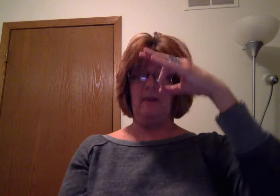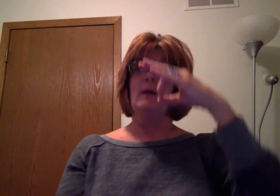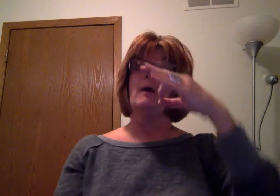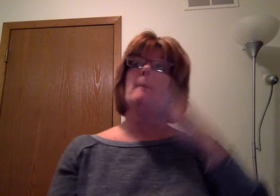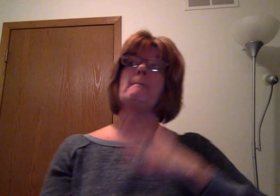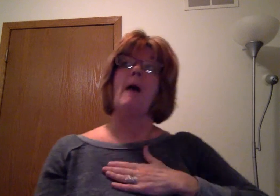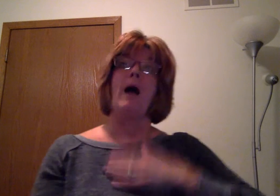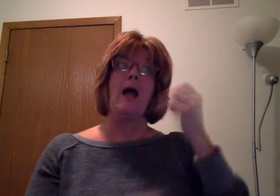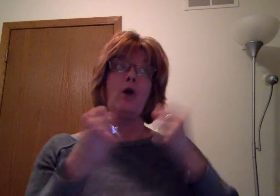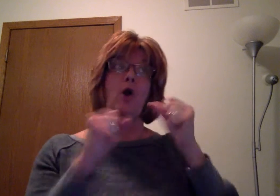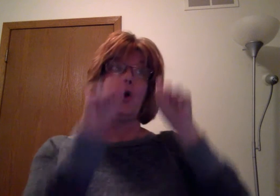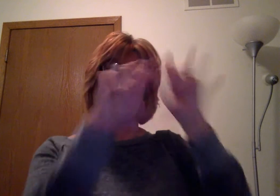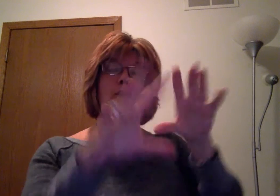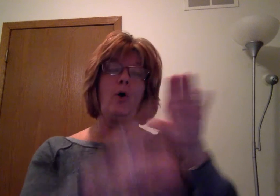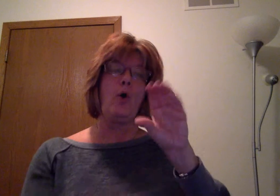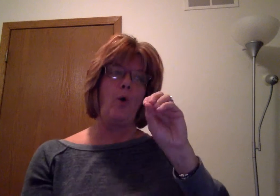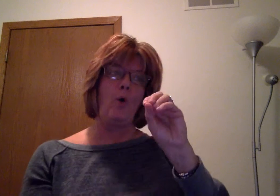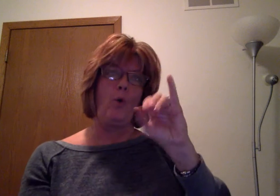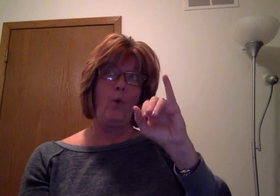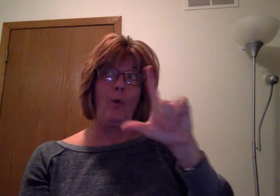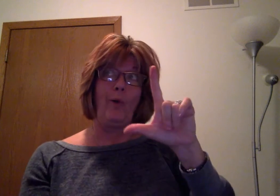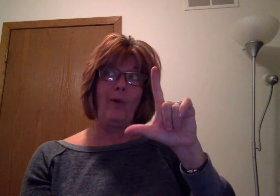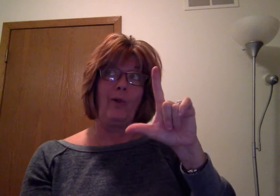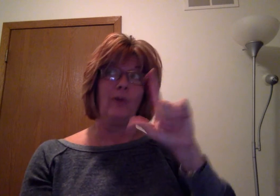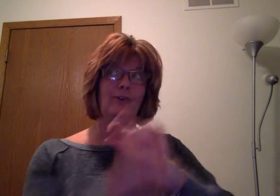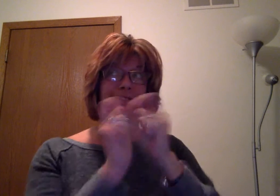She said no. What should I tell her?